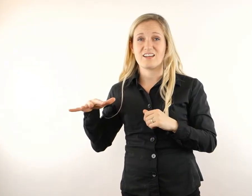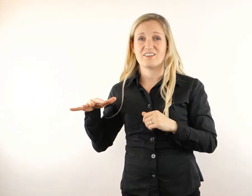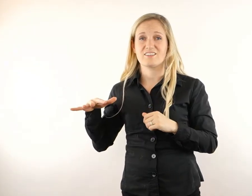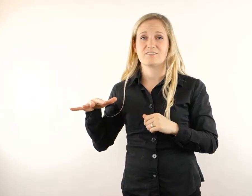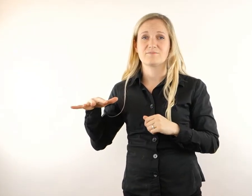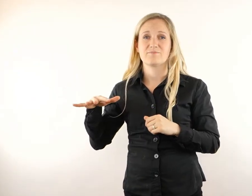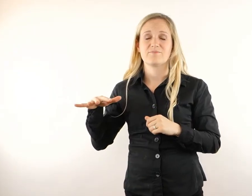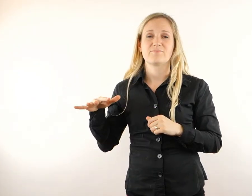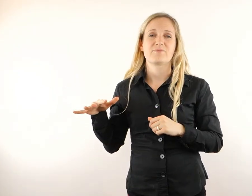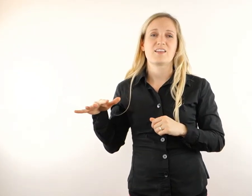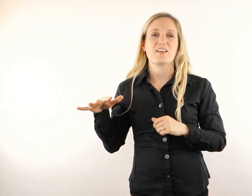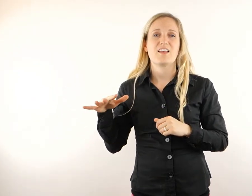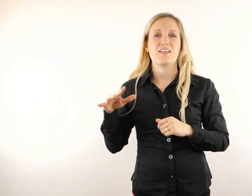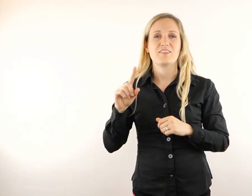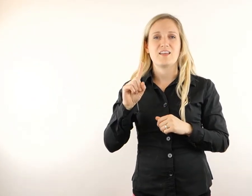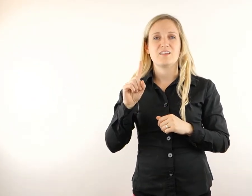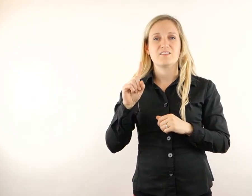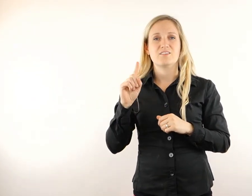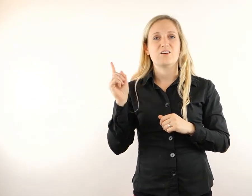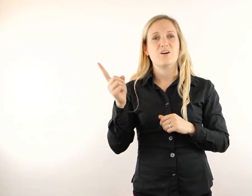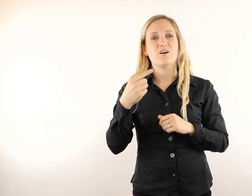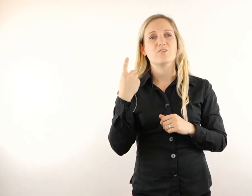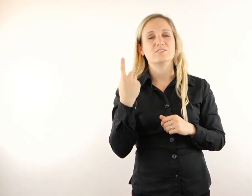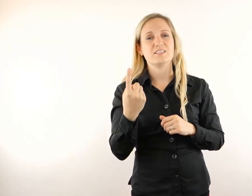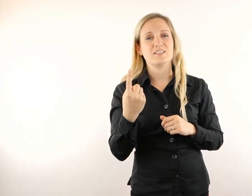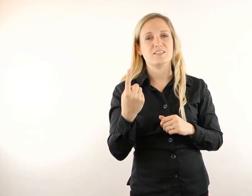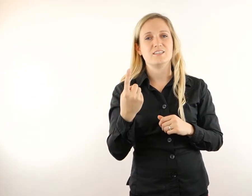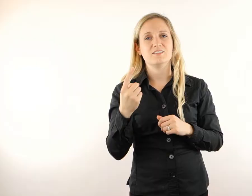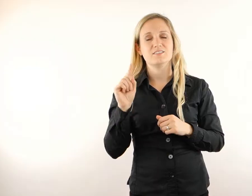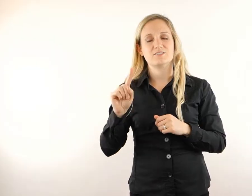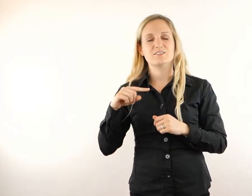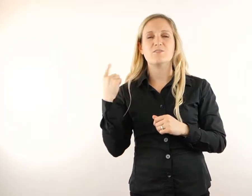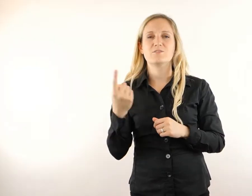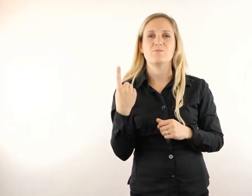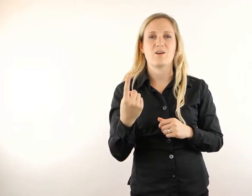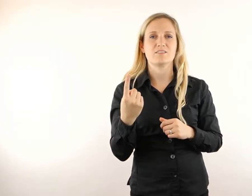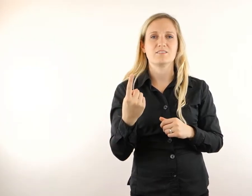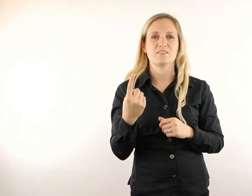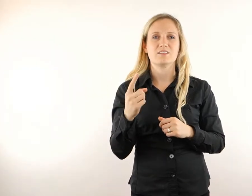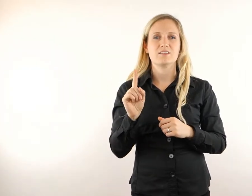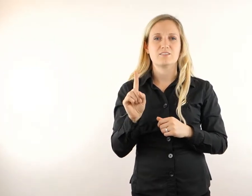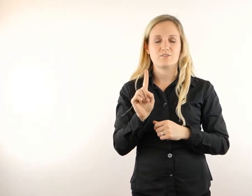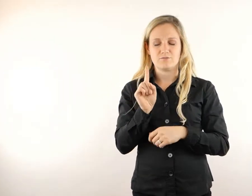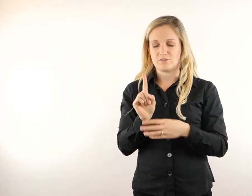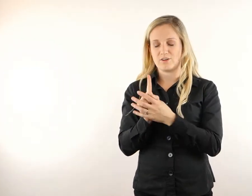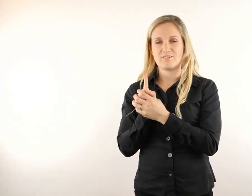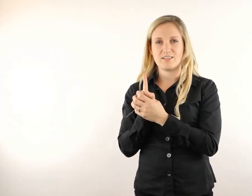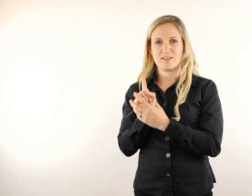here. And then this is only one. So you start it like